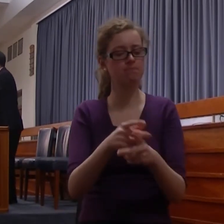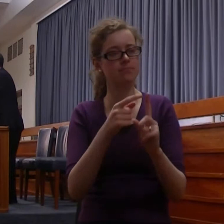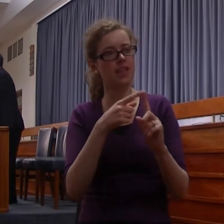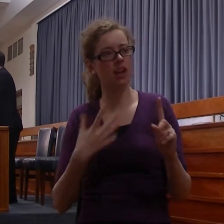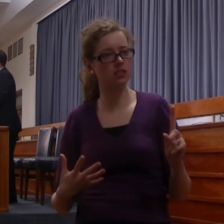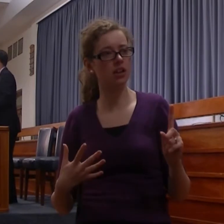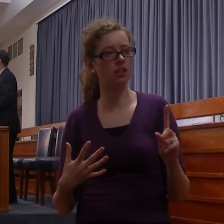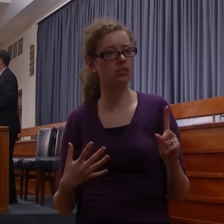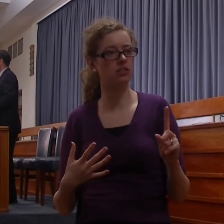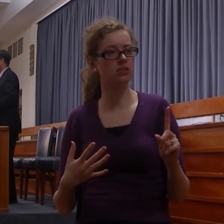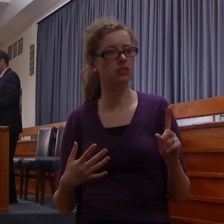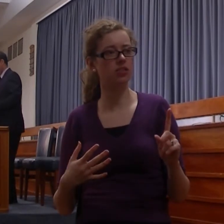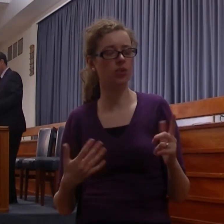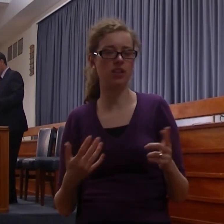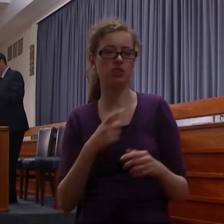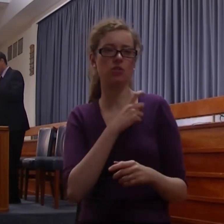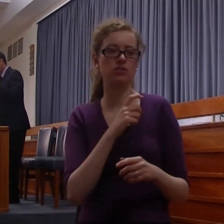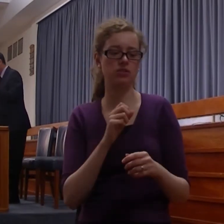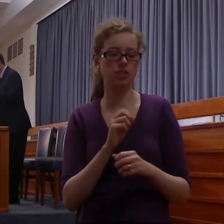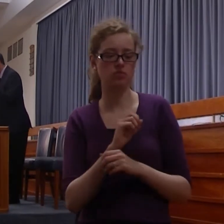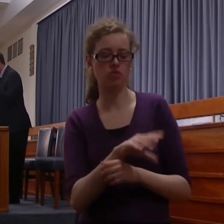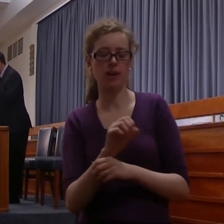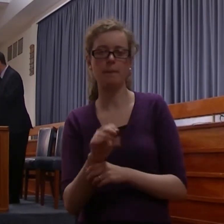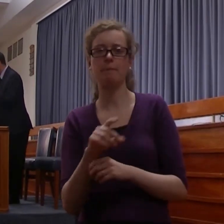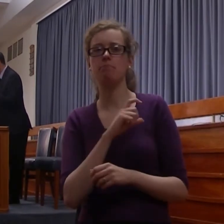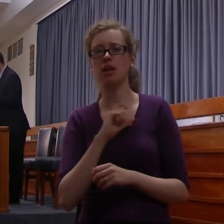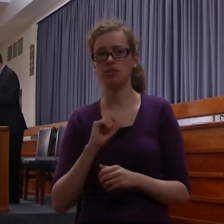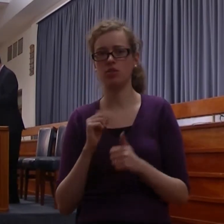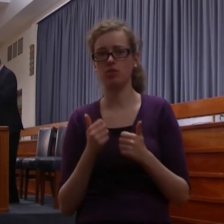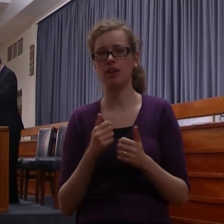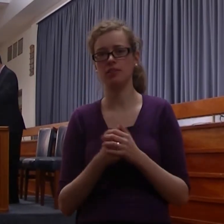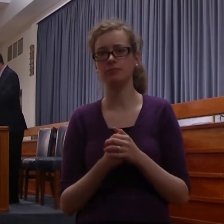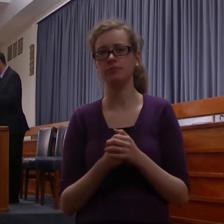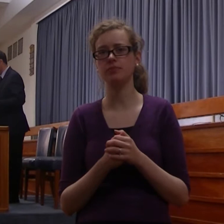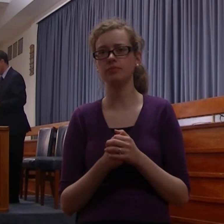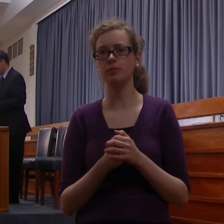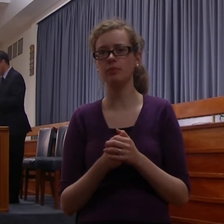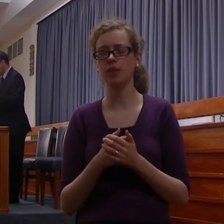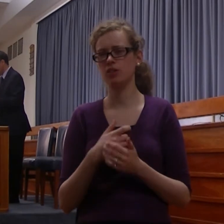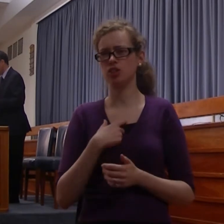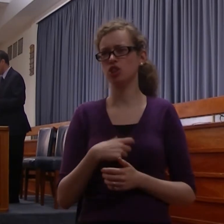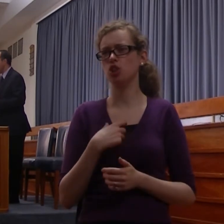pastor, the leader, the overseer, the elder of the church.